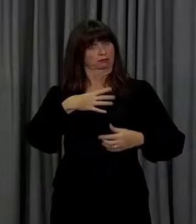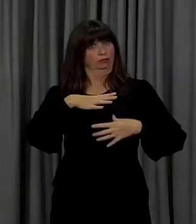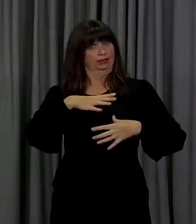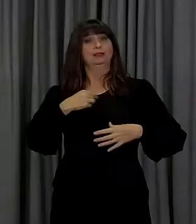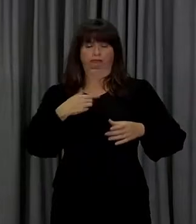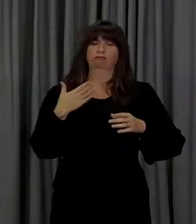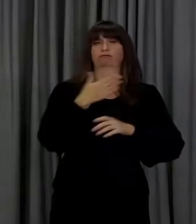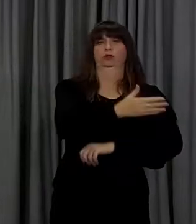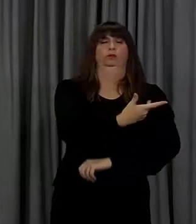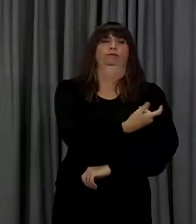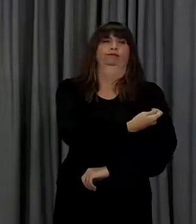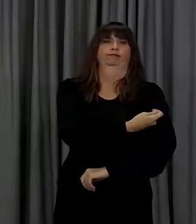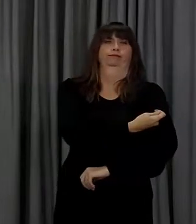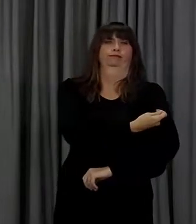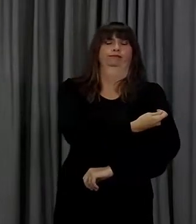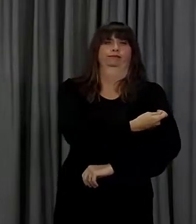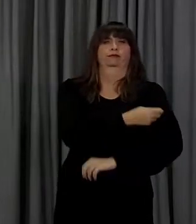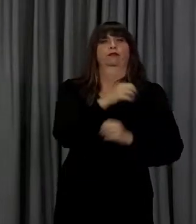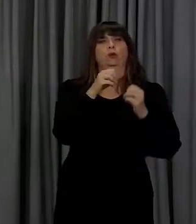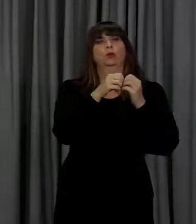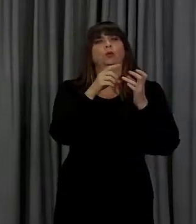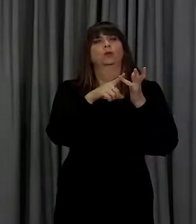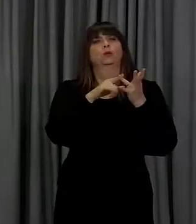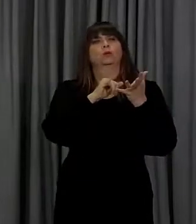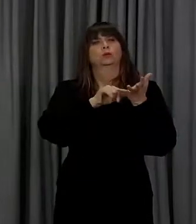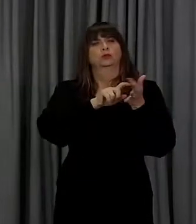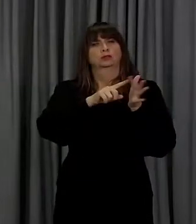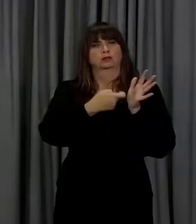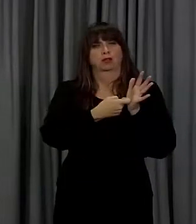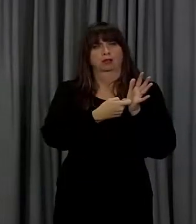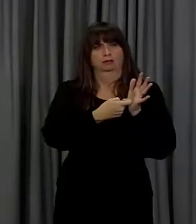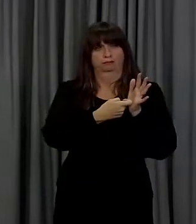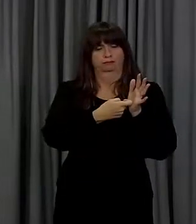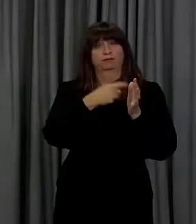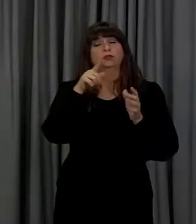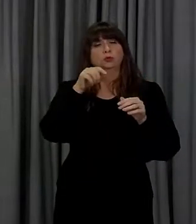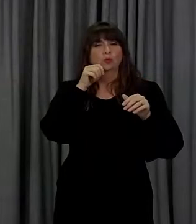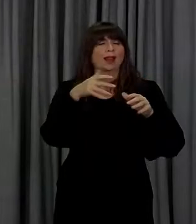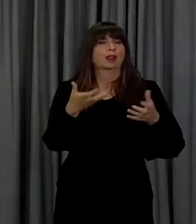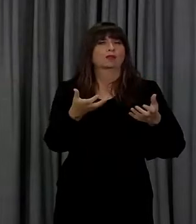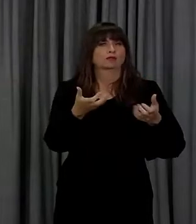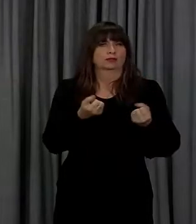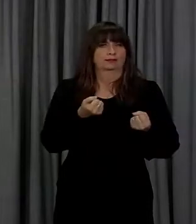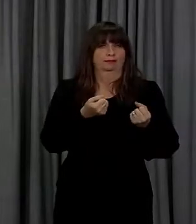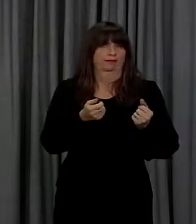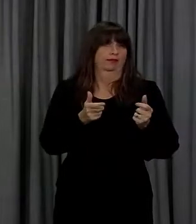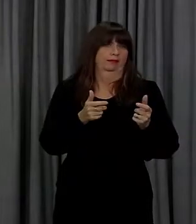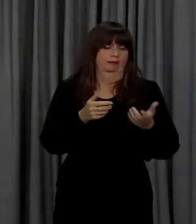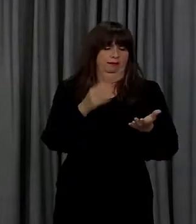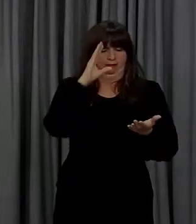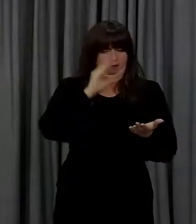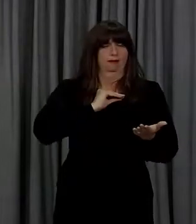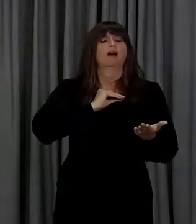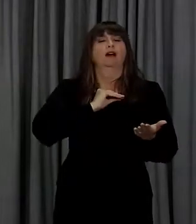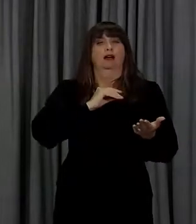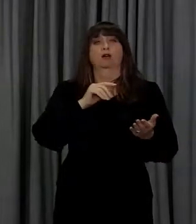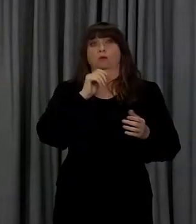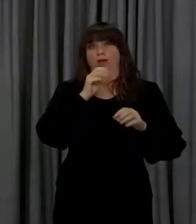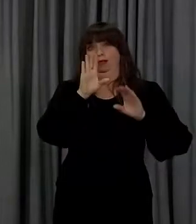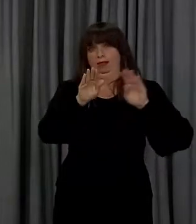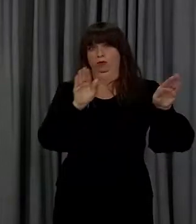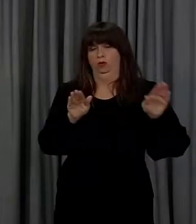booster vaccine if they're invited for one. We're making really good progress with the booster program. Last week, more